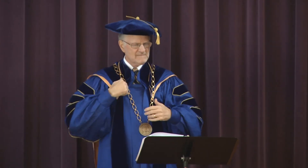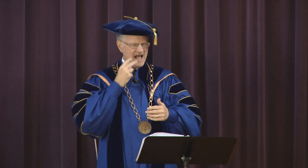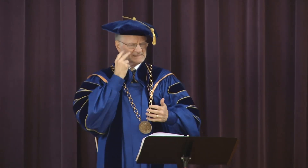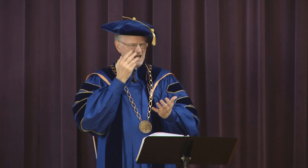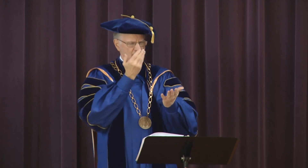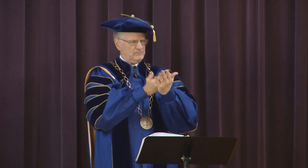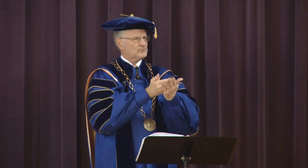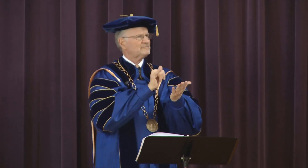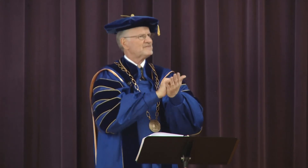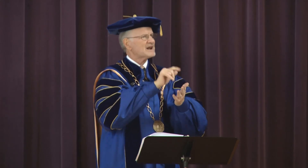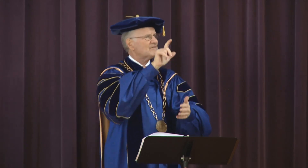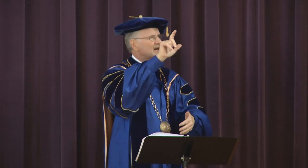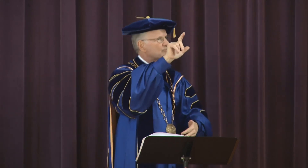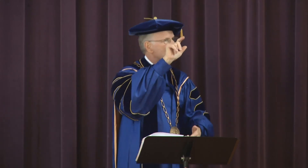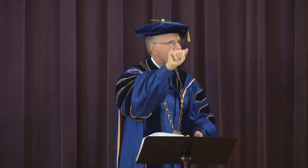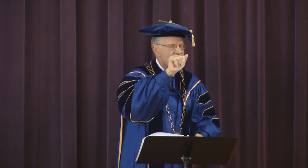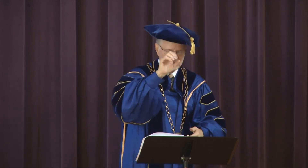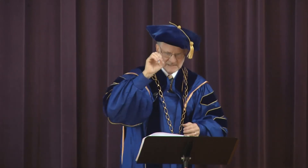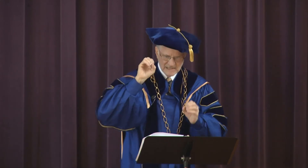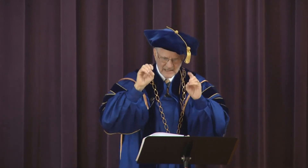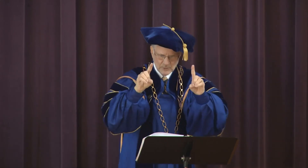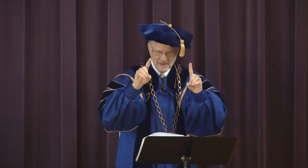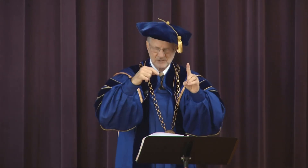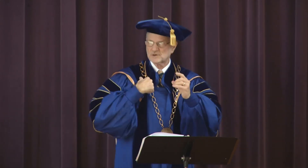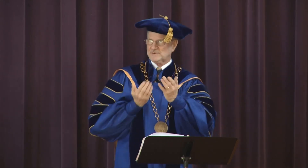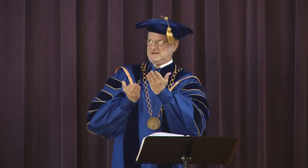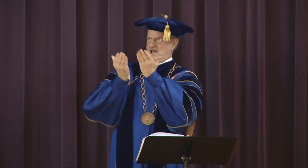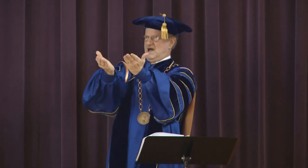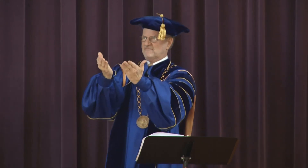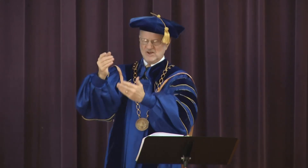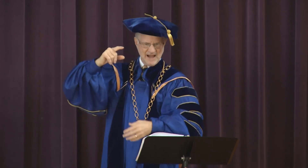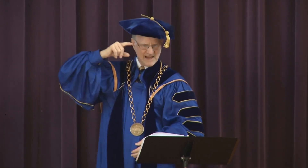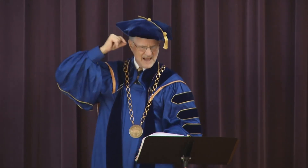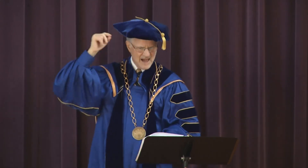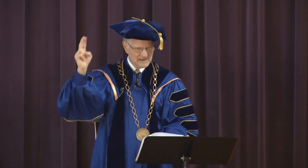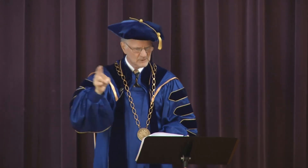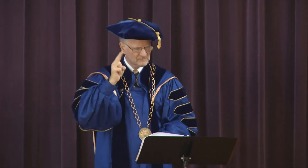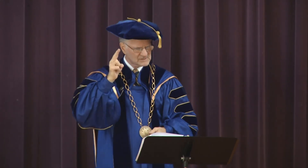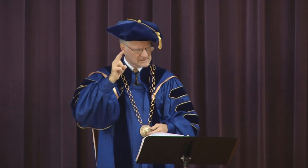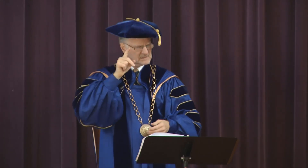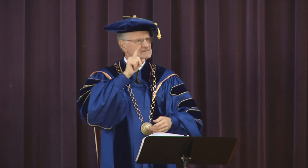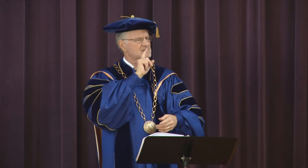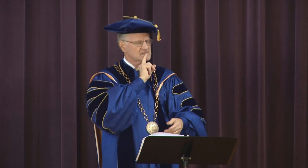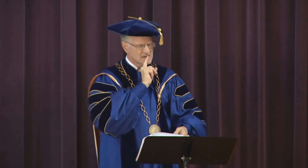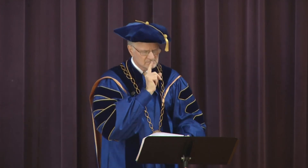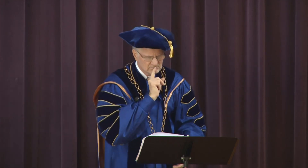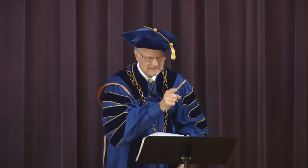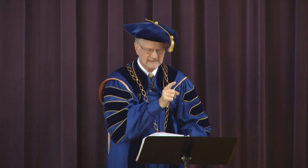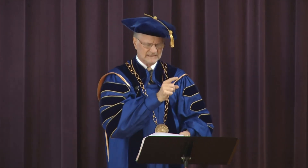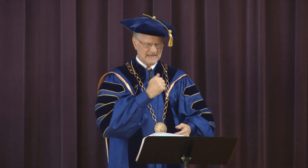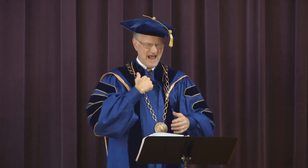You know, last, as I look around and see proof here that the liberal arts education at this